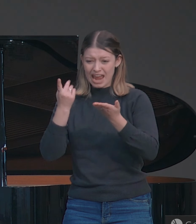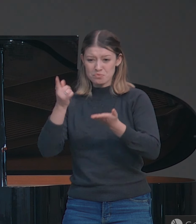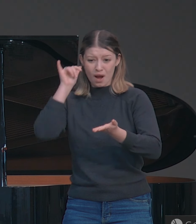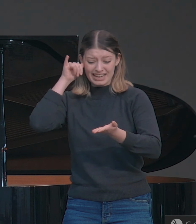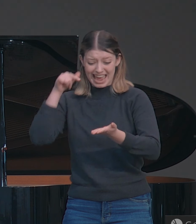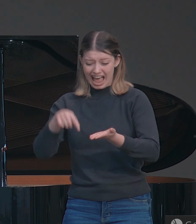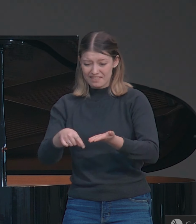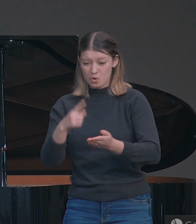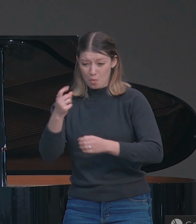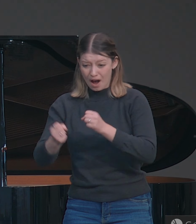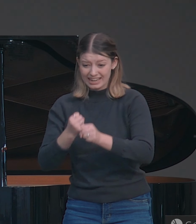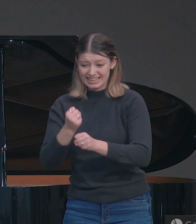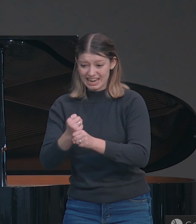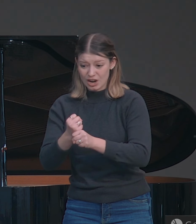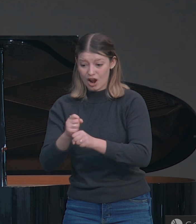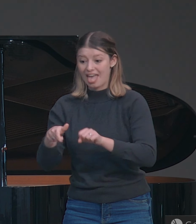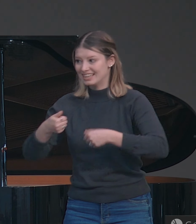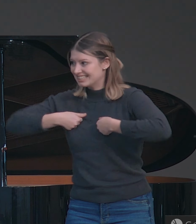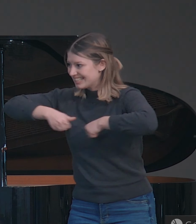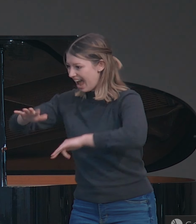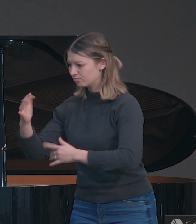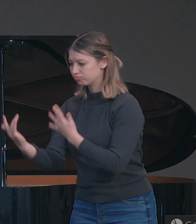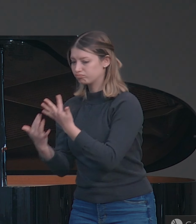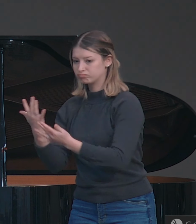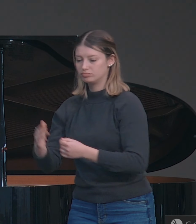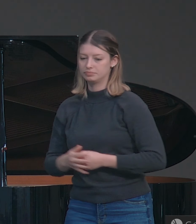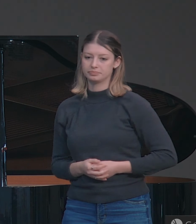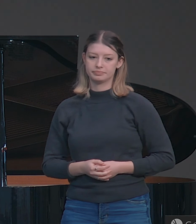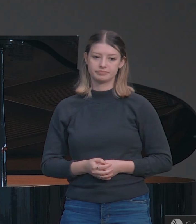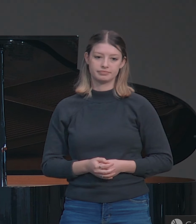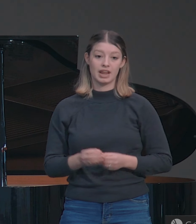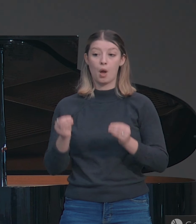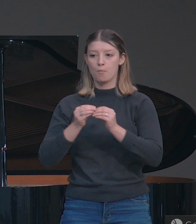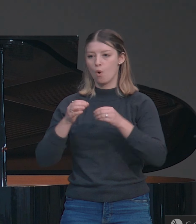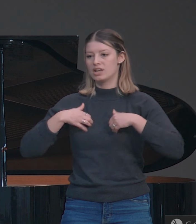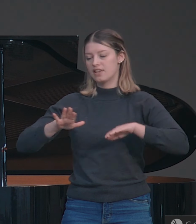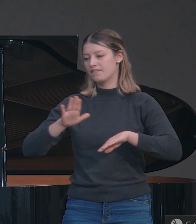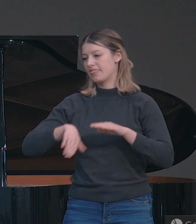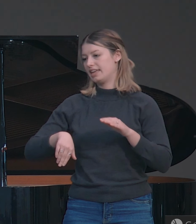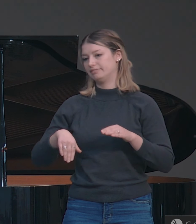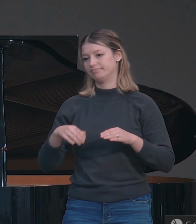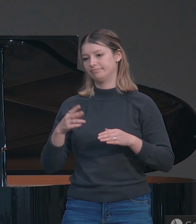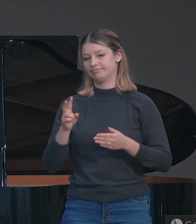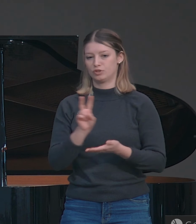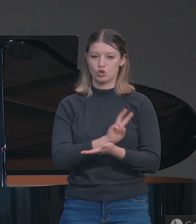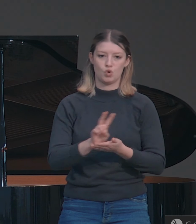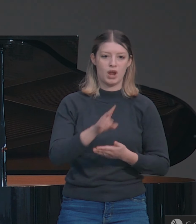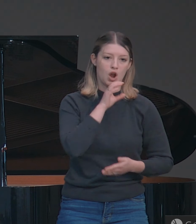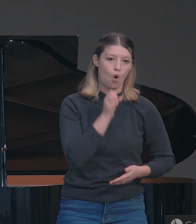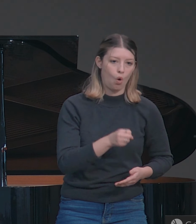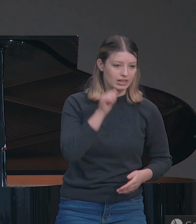even greater sacrifice than maybe a 7, 8 day or 2 week old calf, right?